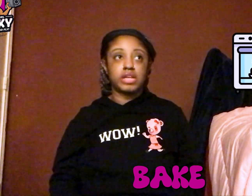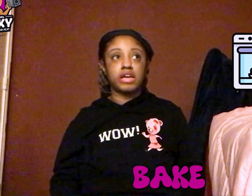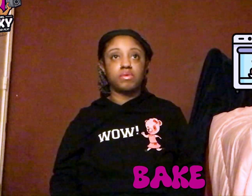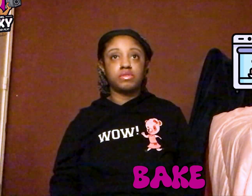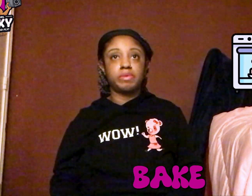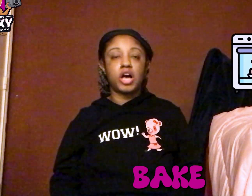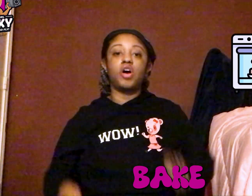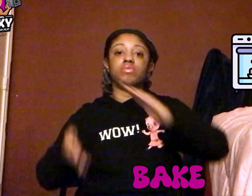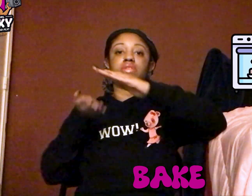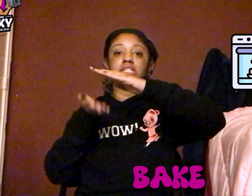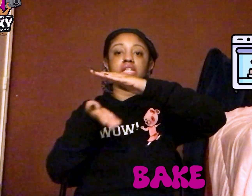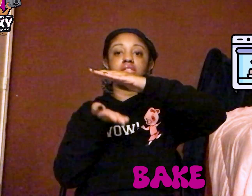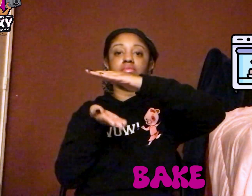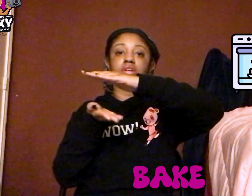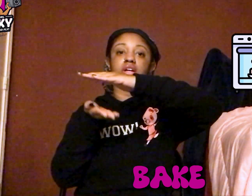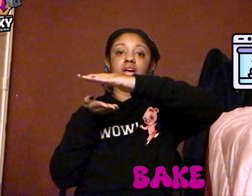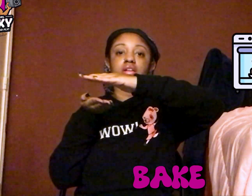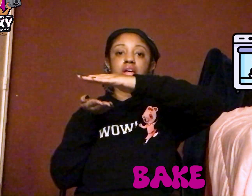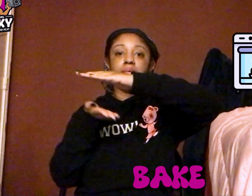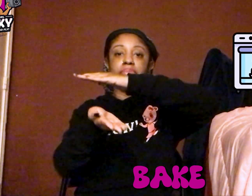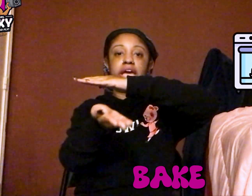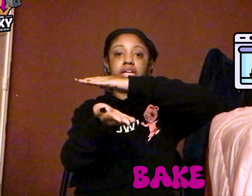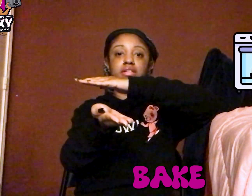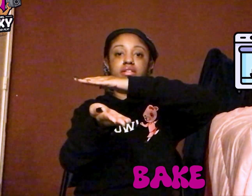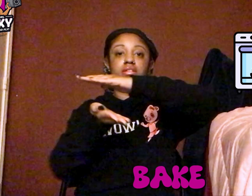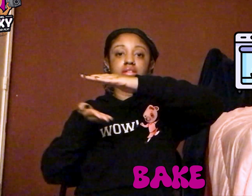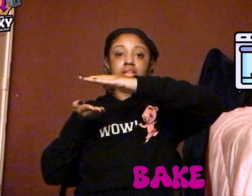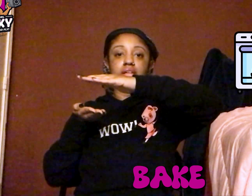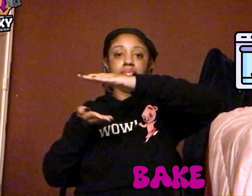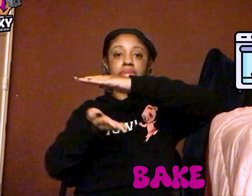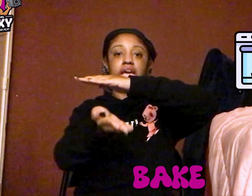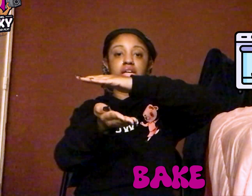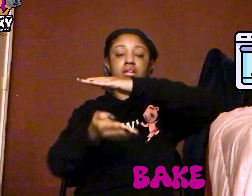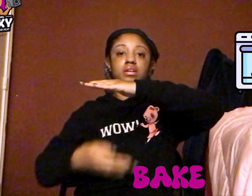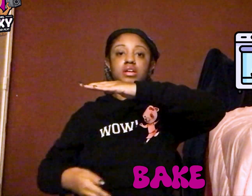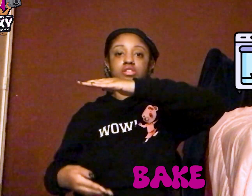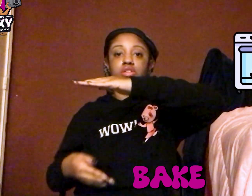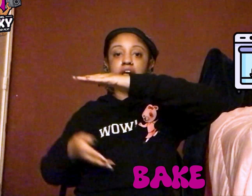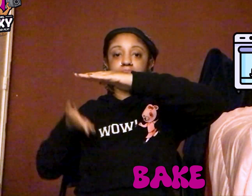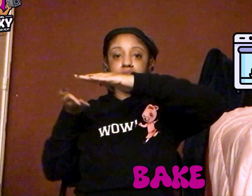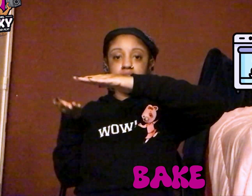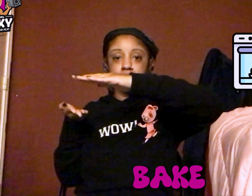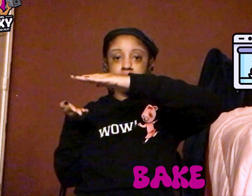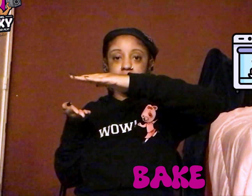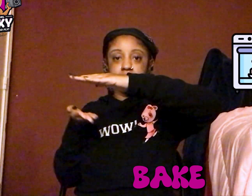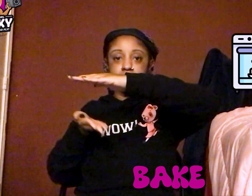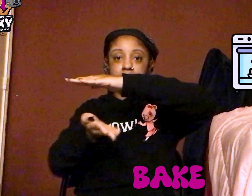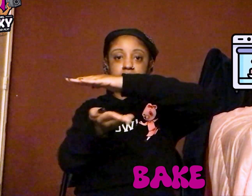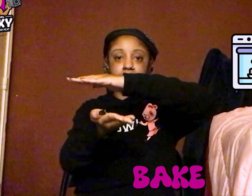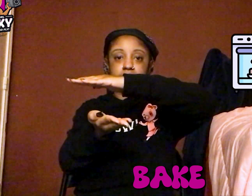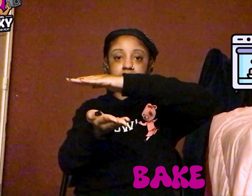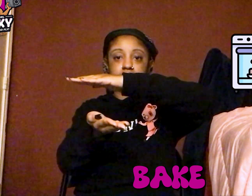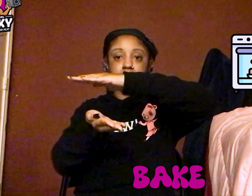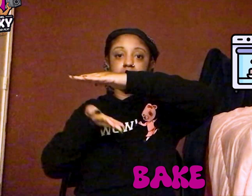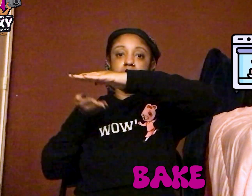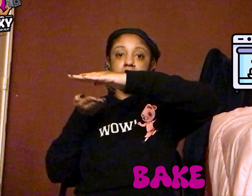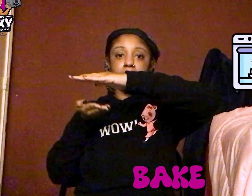Dang, what was bake? Oh, like this. I'm sorry, y'all. Bake. Bake. So it's like putting it in the oven.